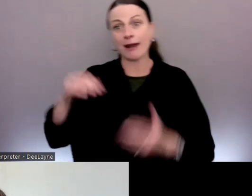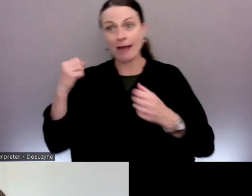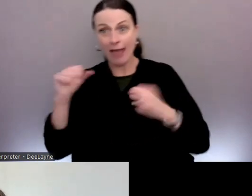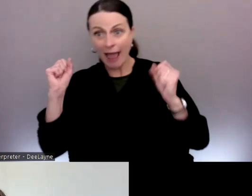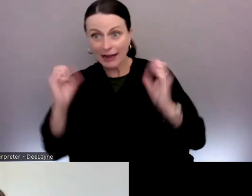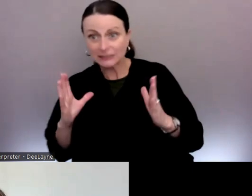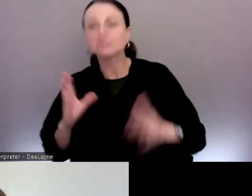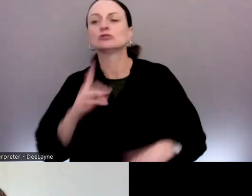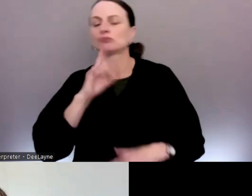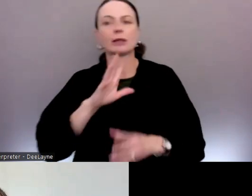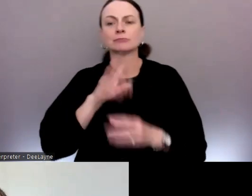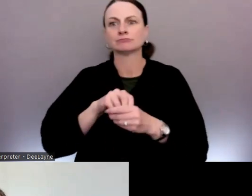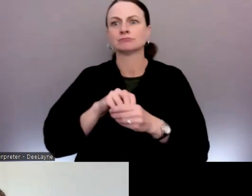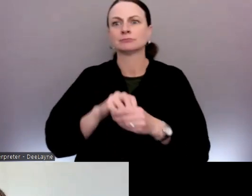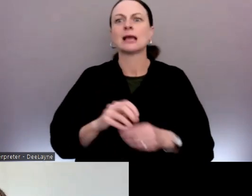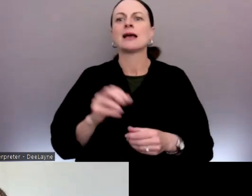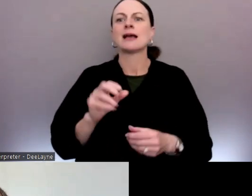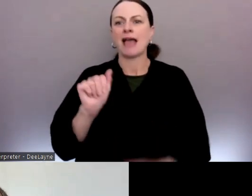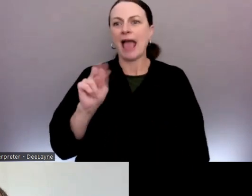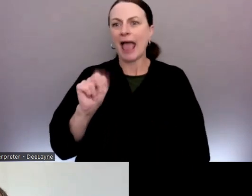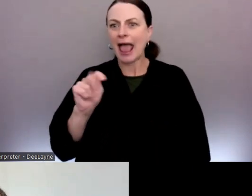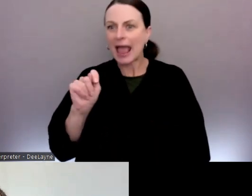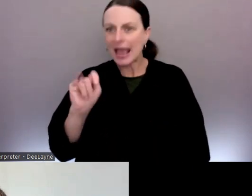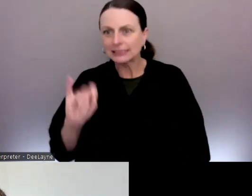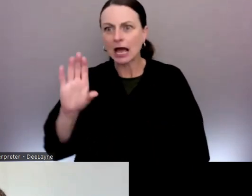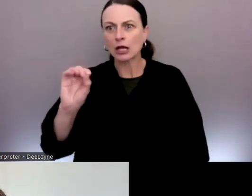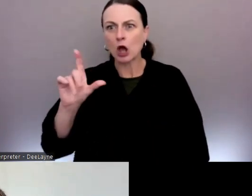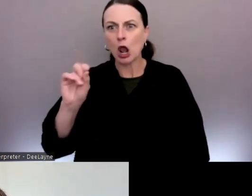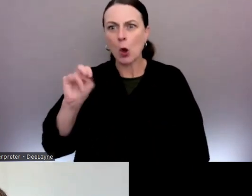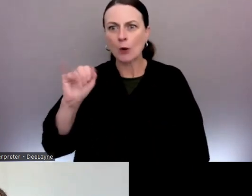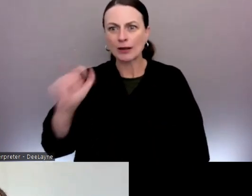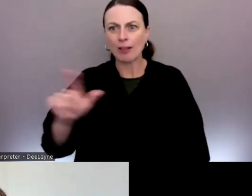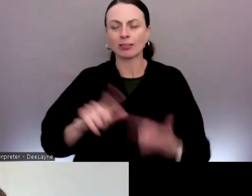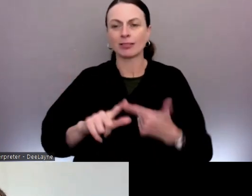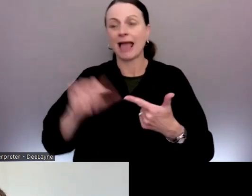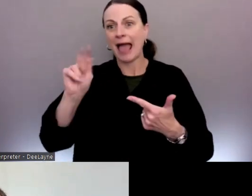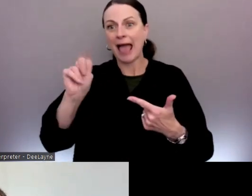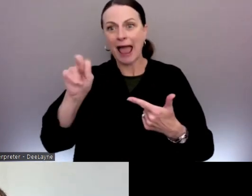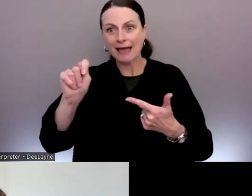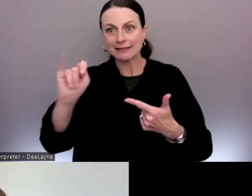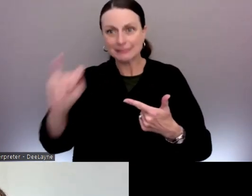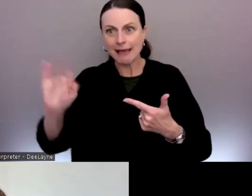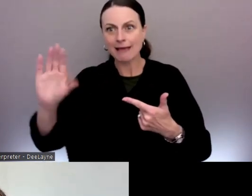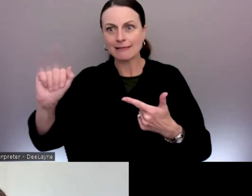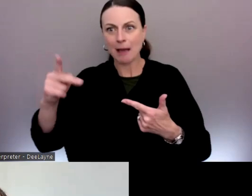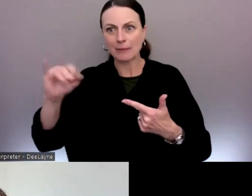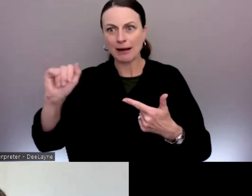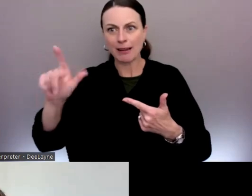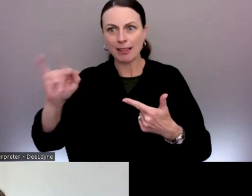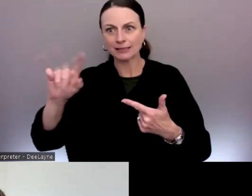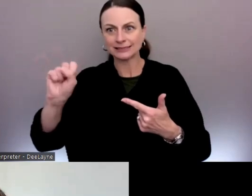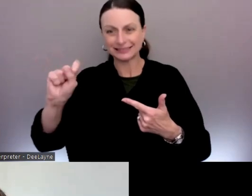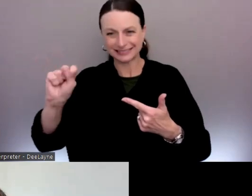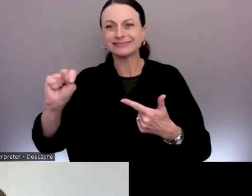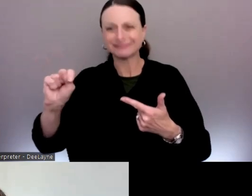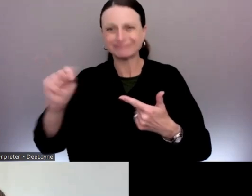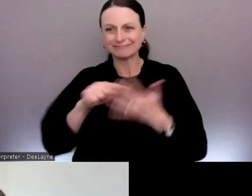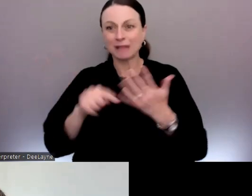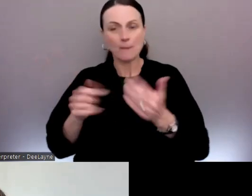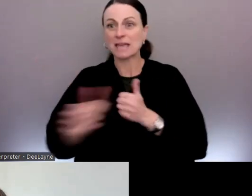interested in anti-colonial, anti-capitalist solidarities within and beyond academia. She's the author of